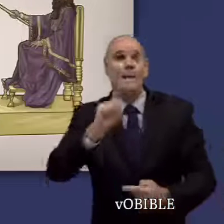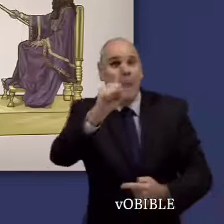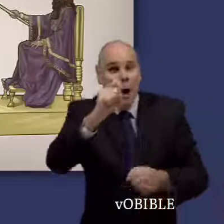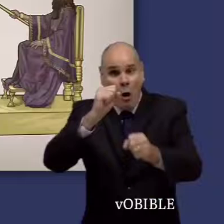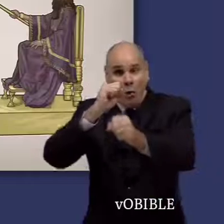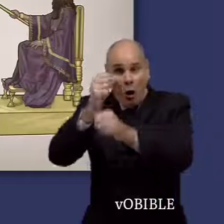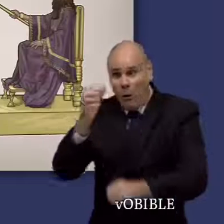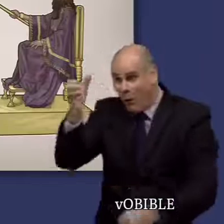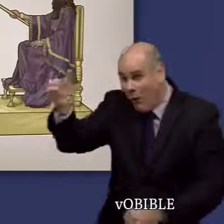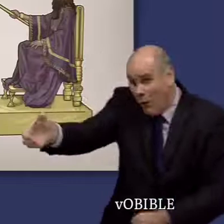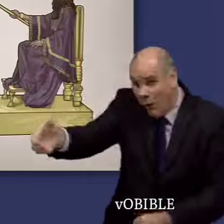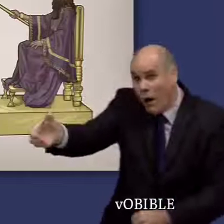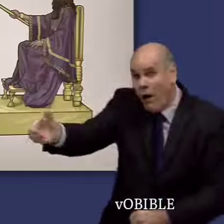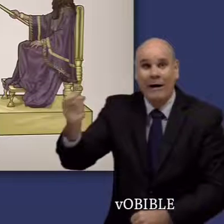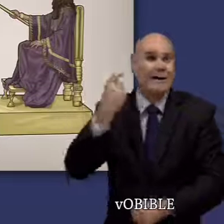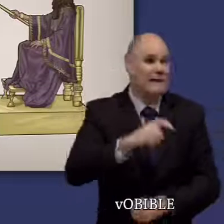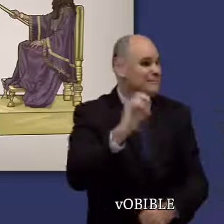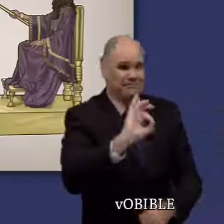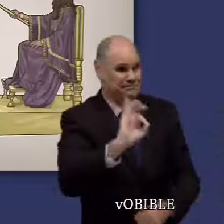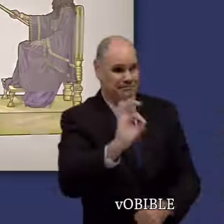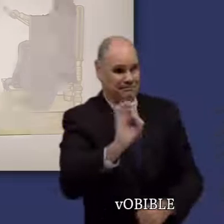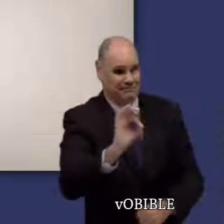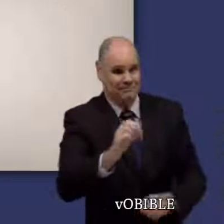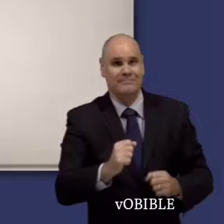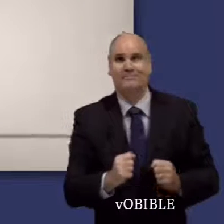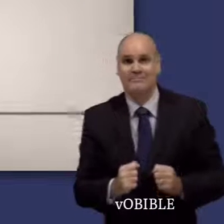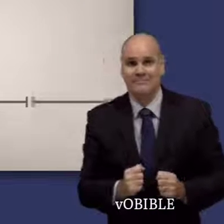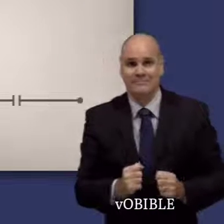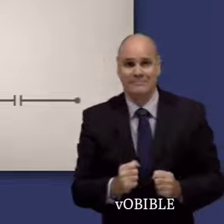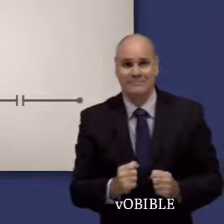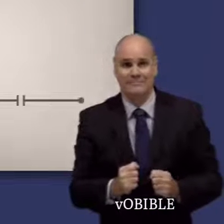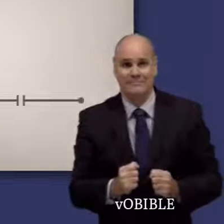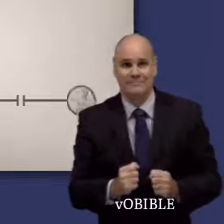held out his golden scepter could the offender be spared.